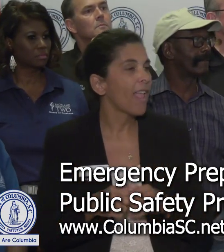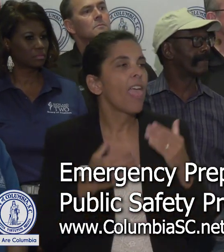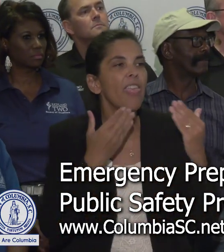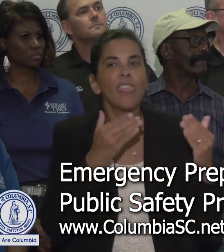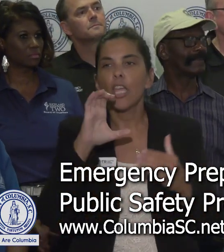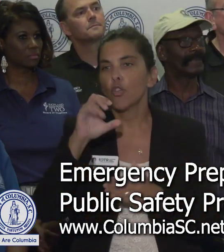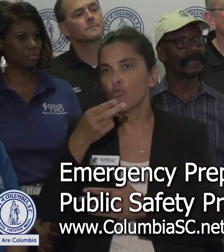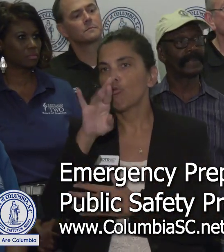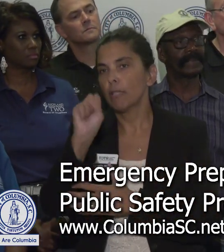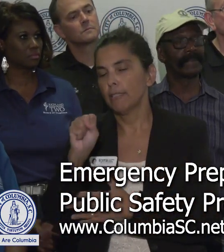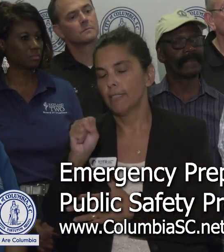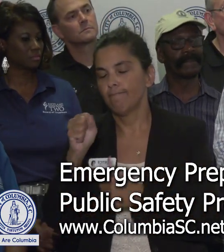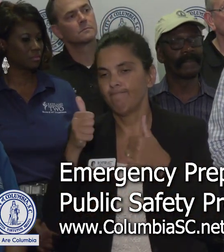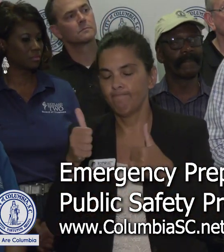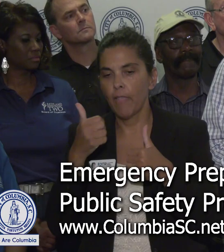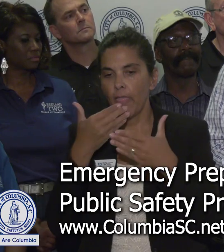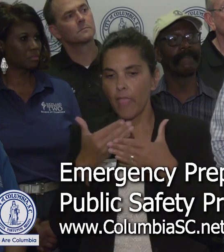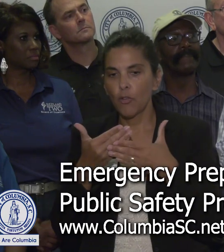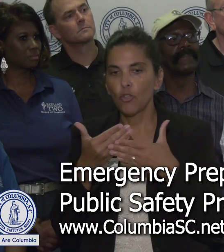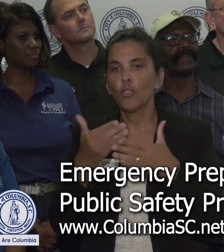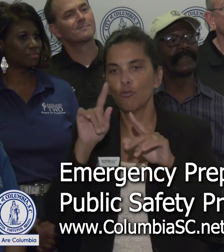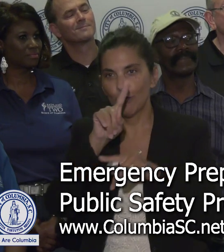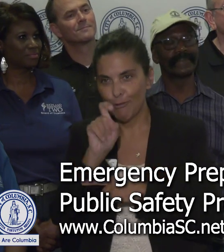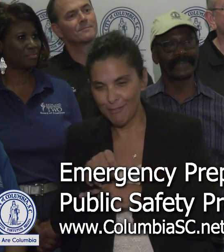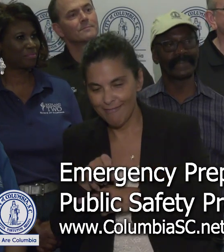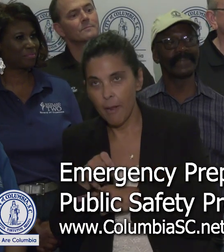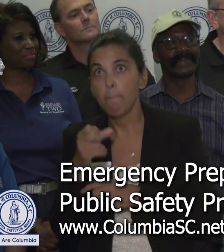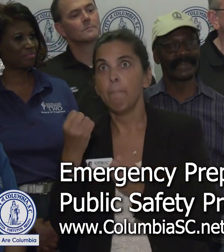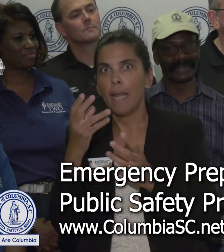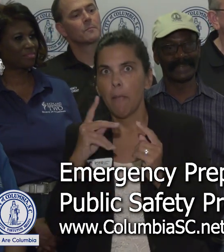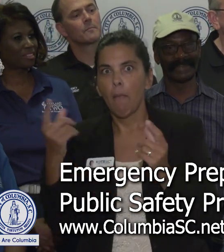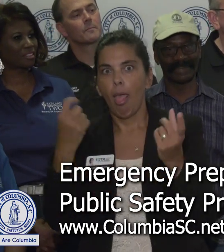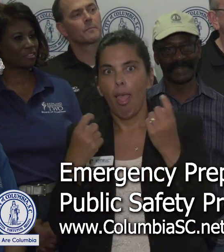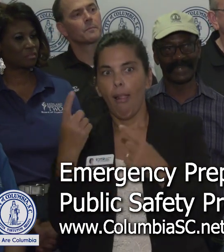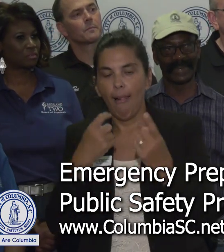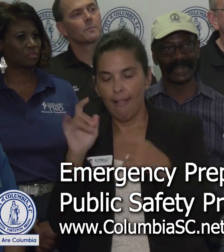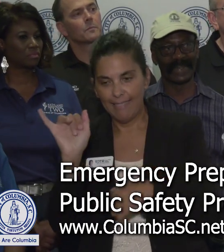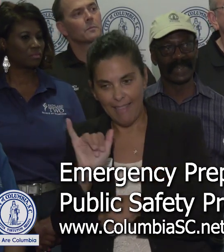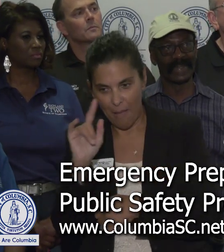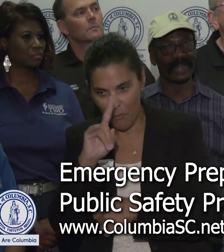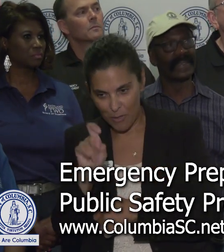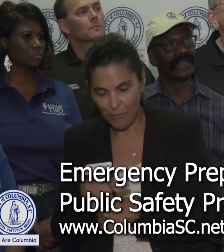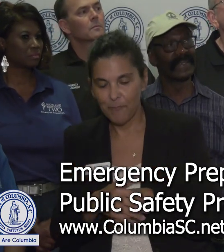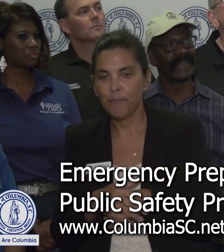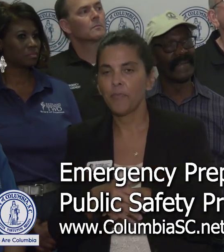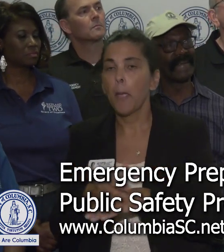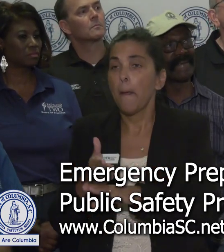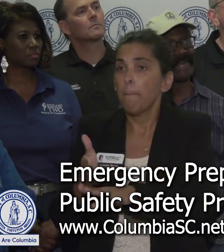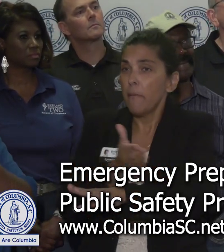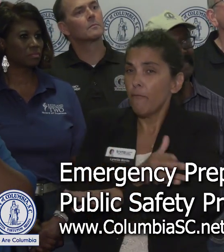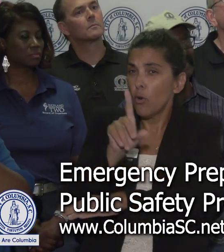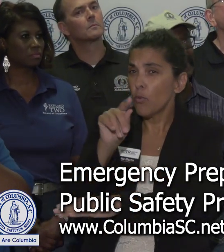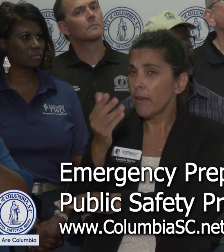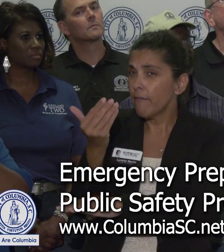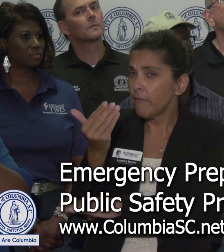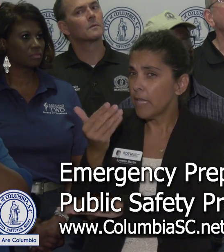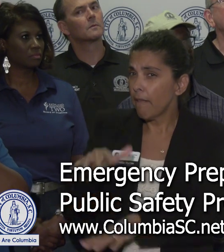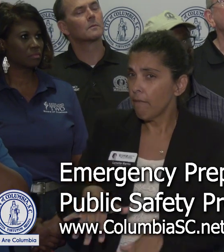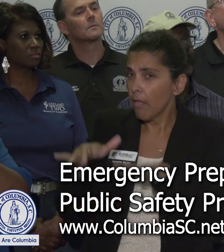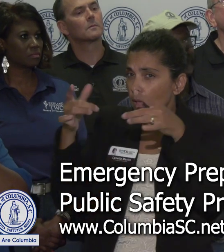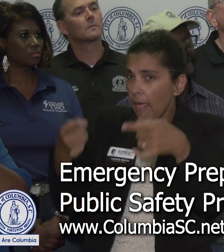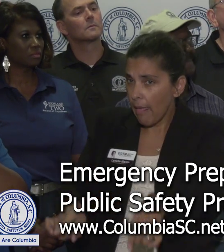Thank you, Chris. Great question. We've been getting that a lot. I think one of the key things is prior to the flood of